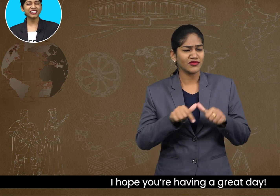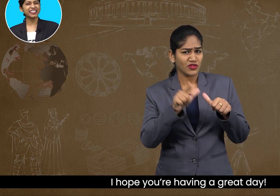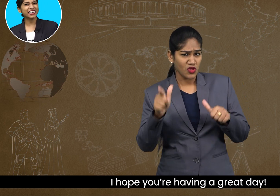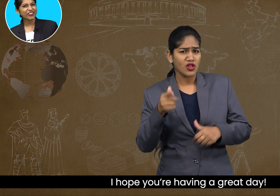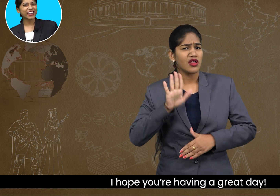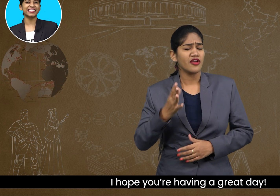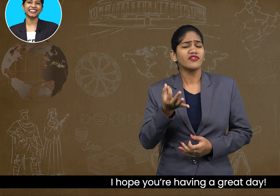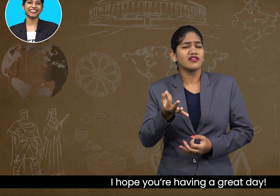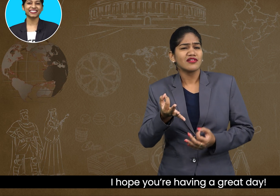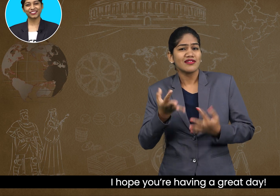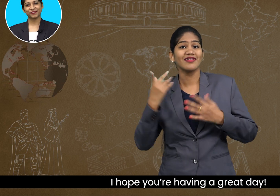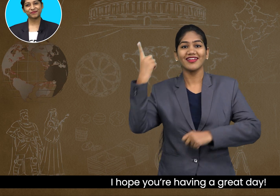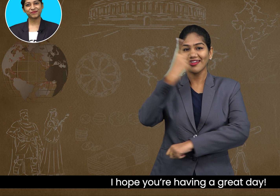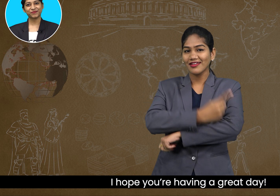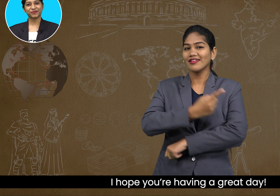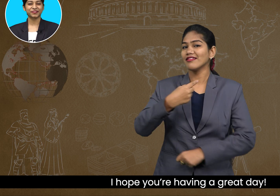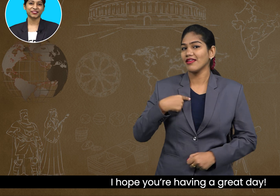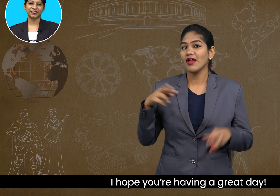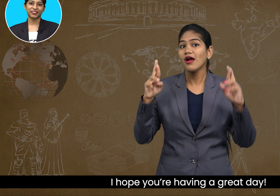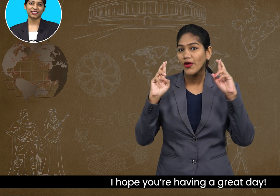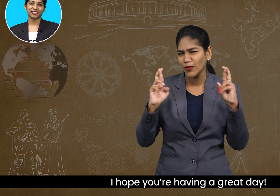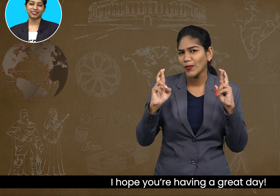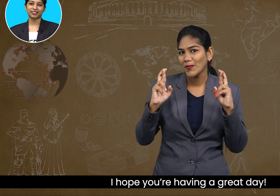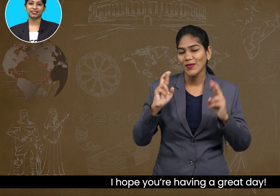hope you are having a great day.